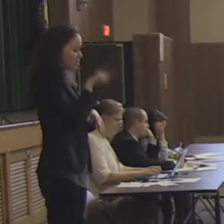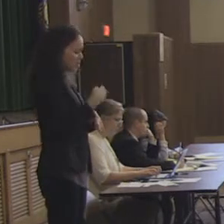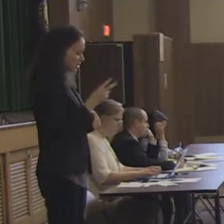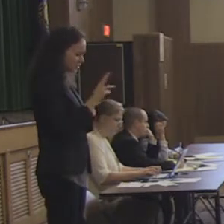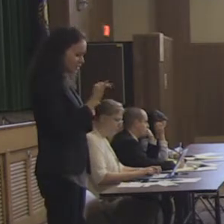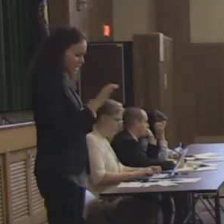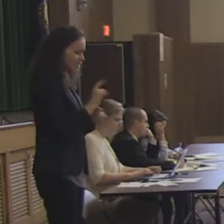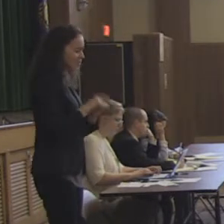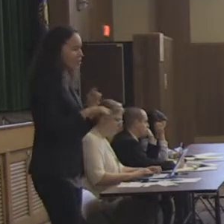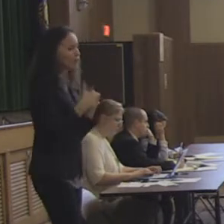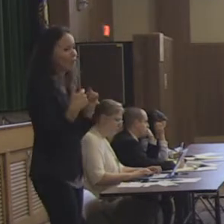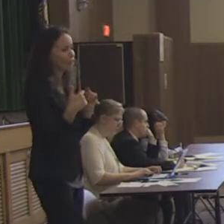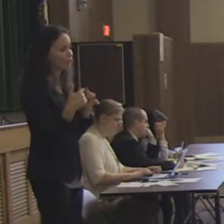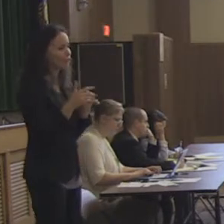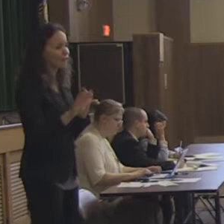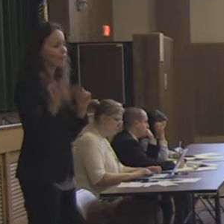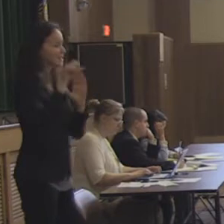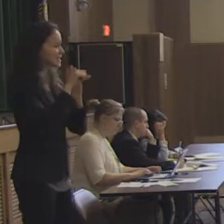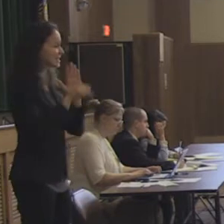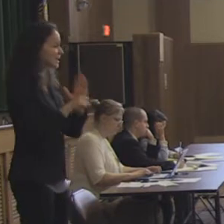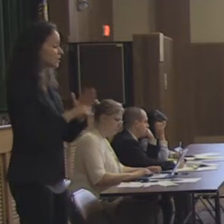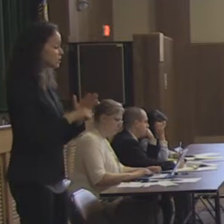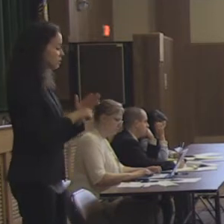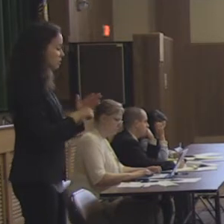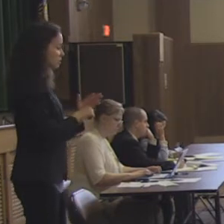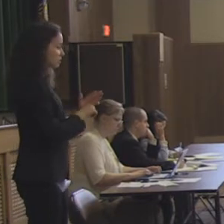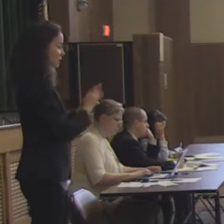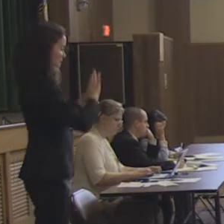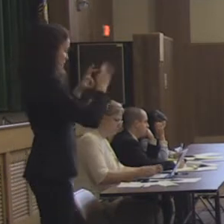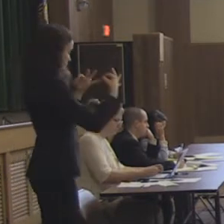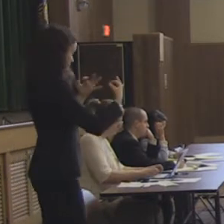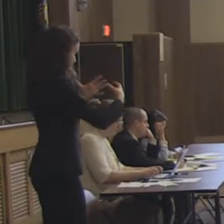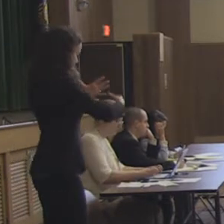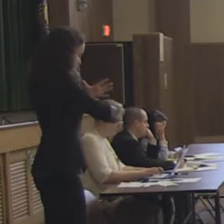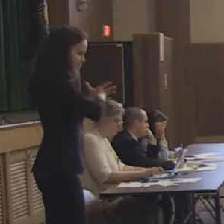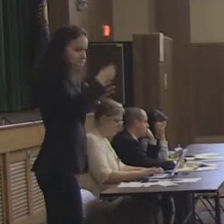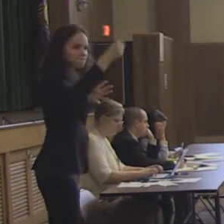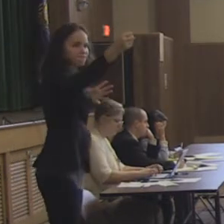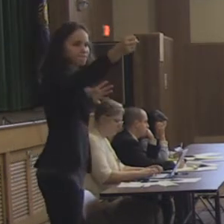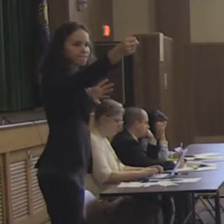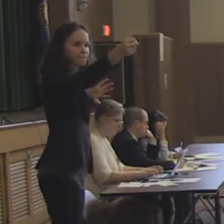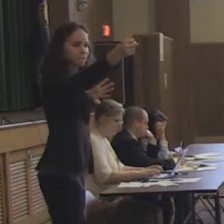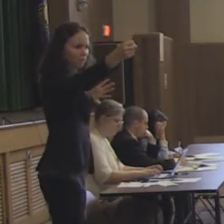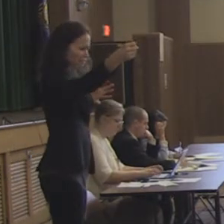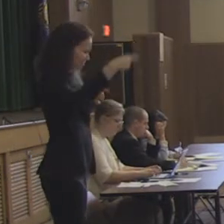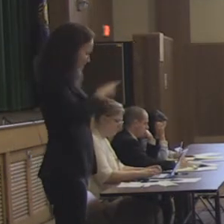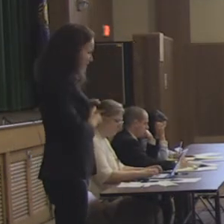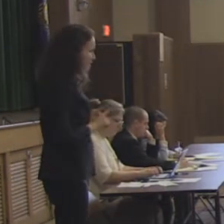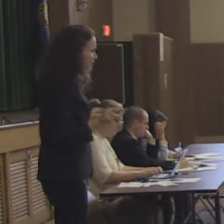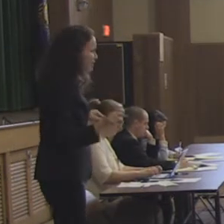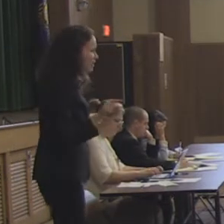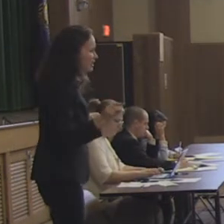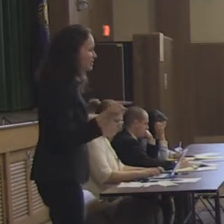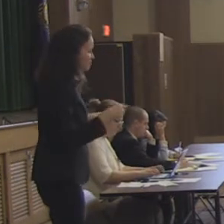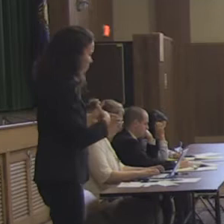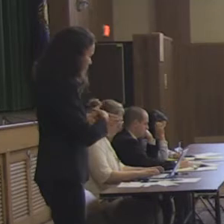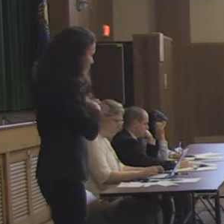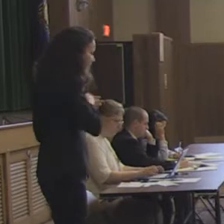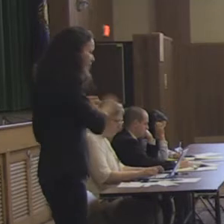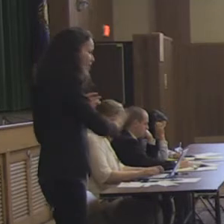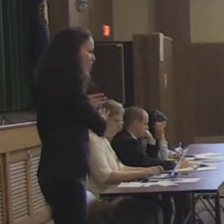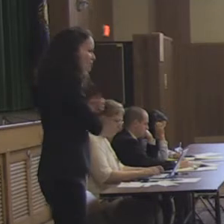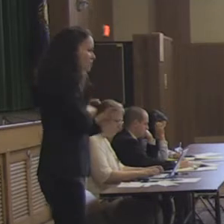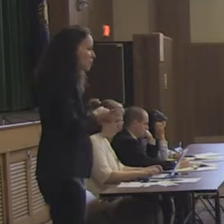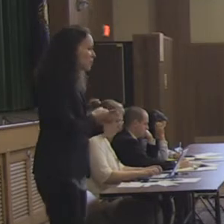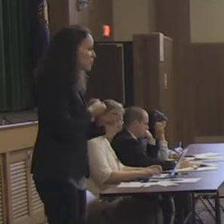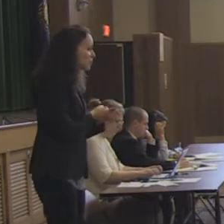all over the country. You can't send these people away far from their neighborhoods. They need their neighborhood support. Sometimes it's